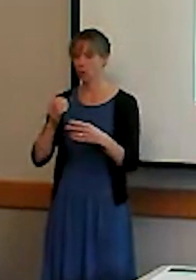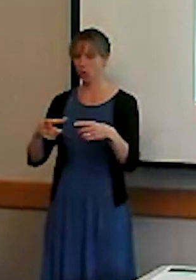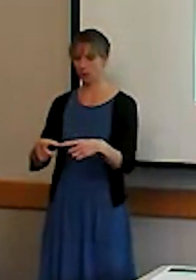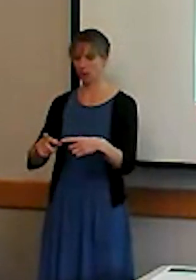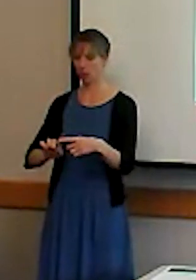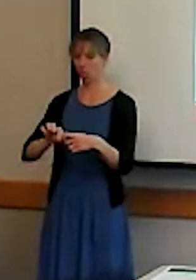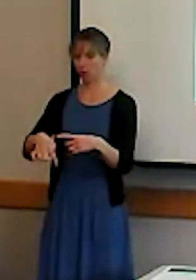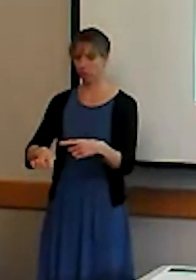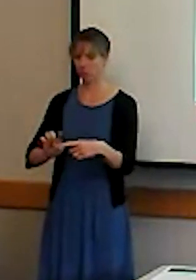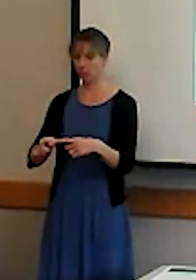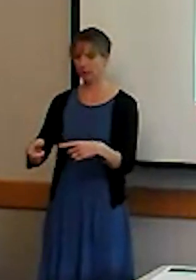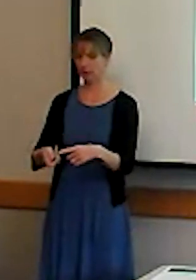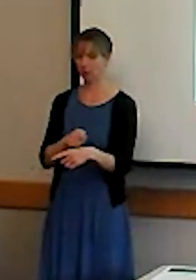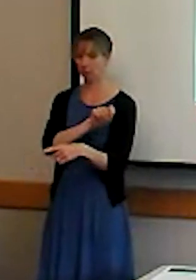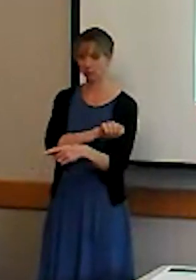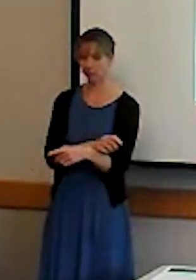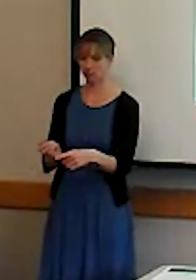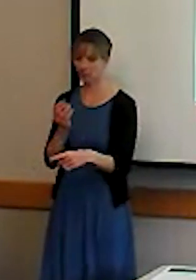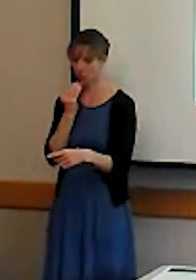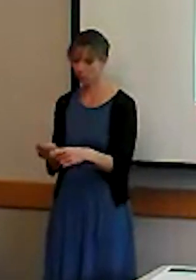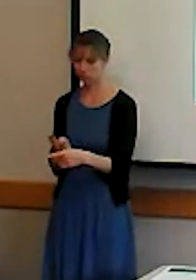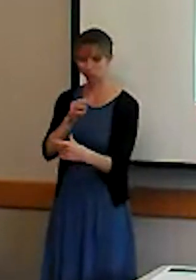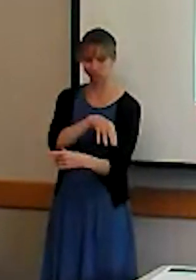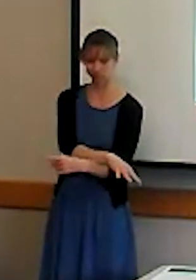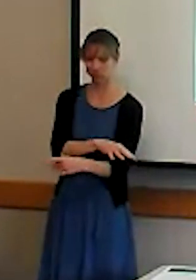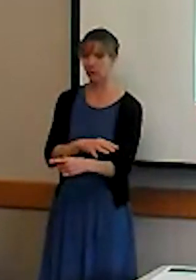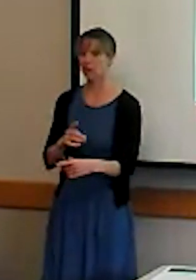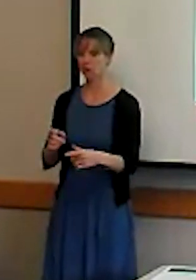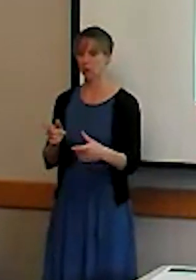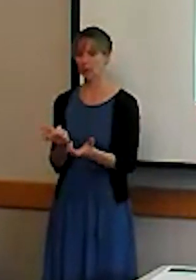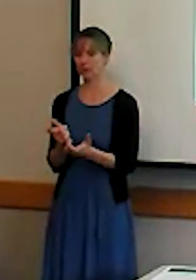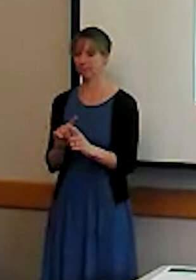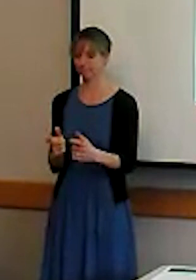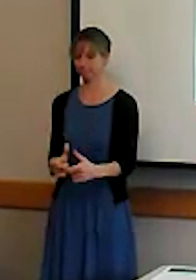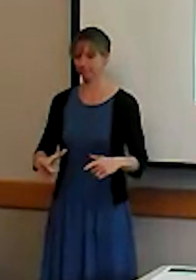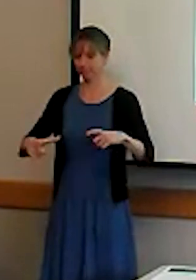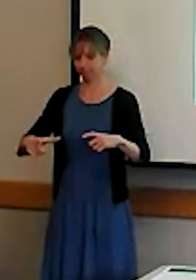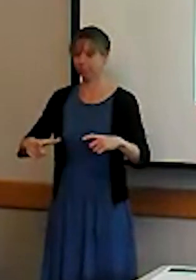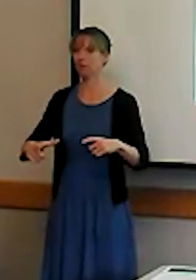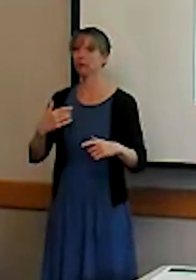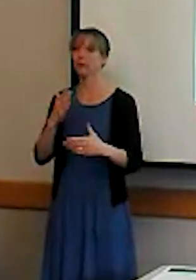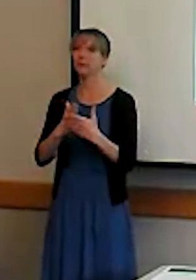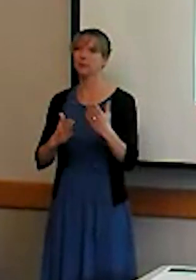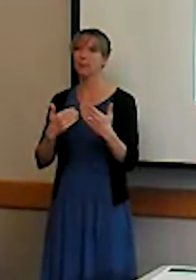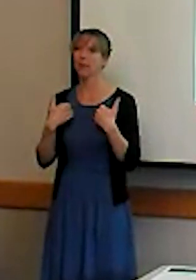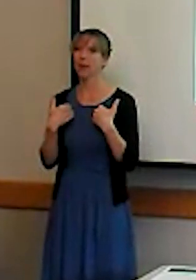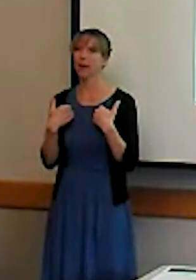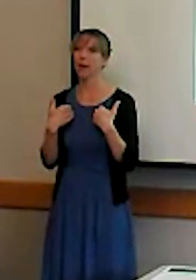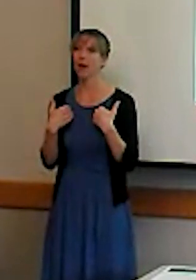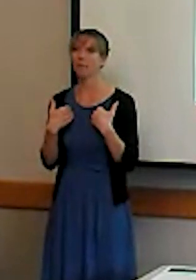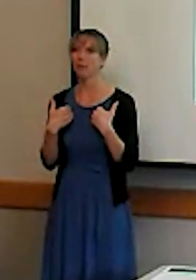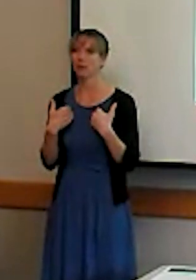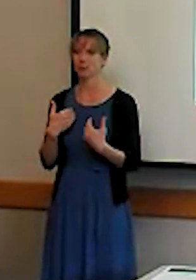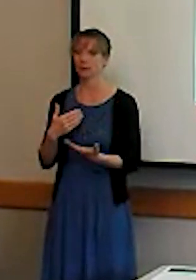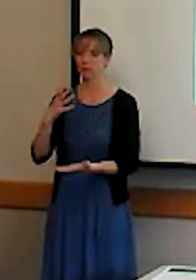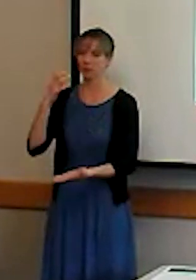falling off the plate because you're scooping too hard, lots of different types of adaptive plates. And we do have some that have suction